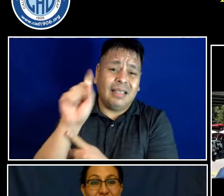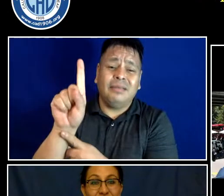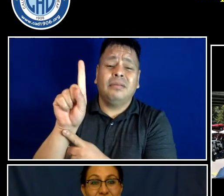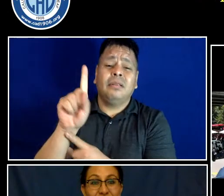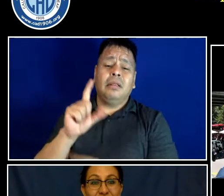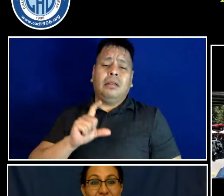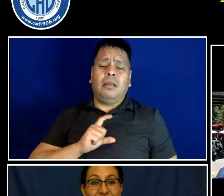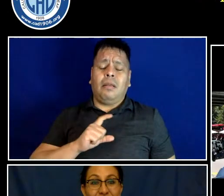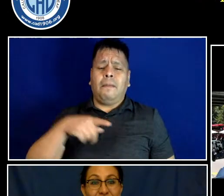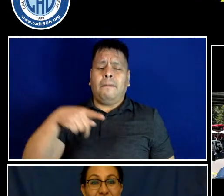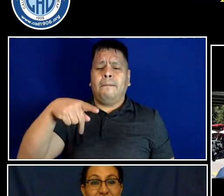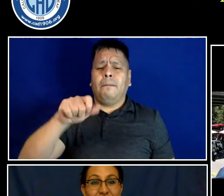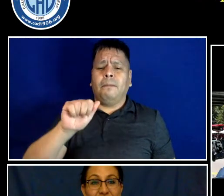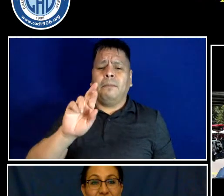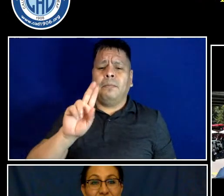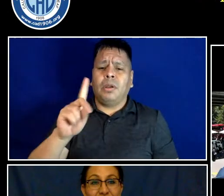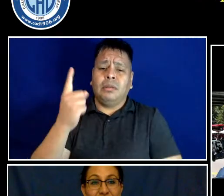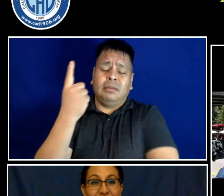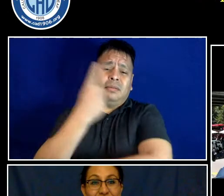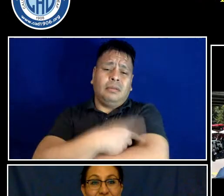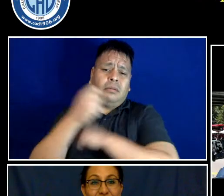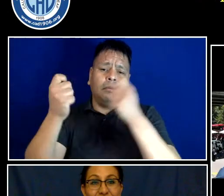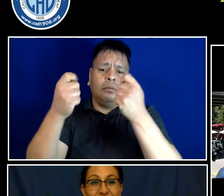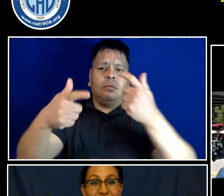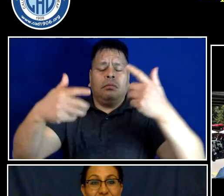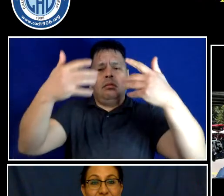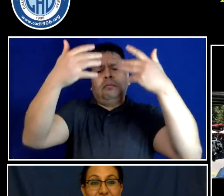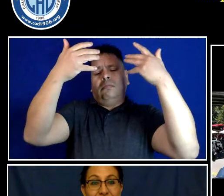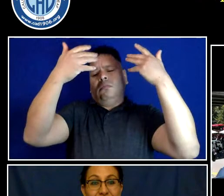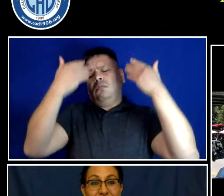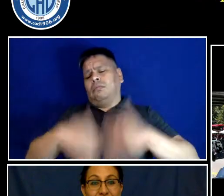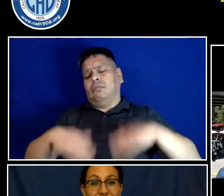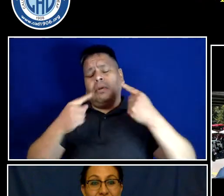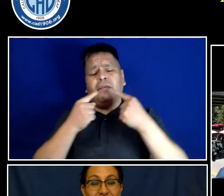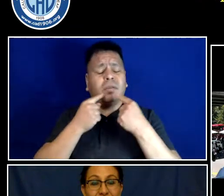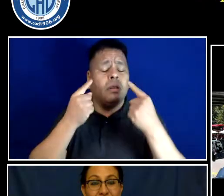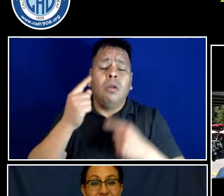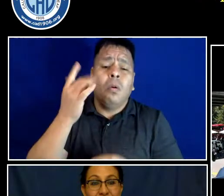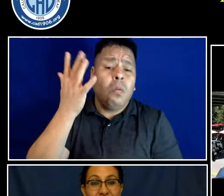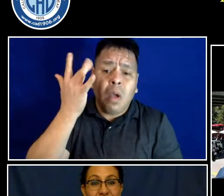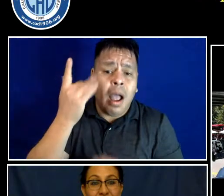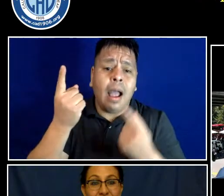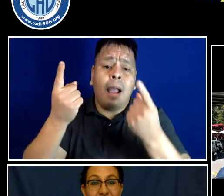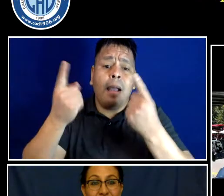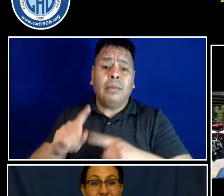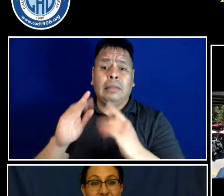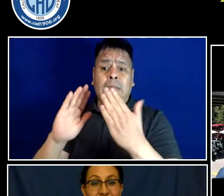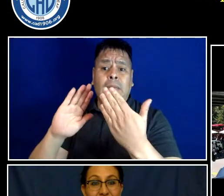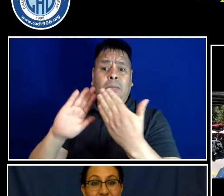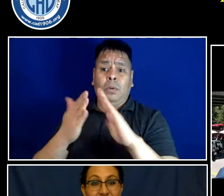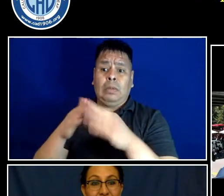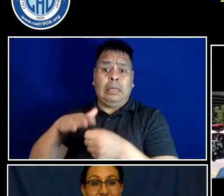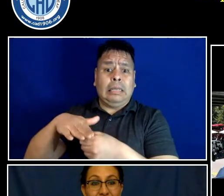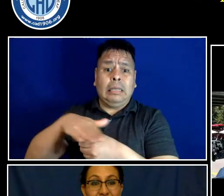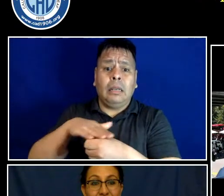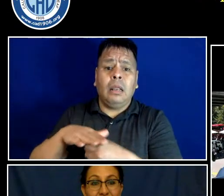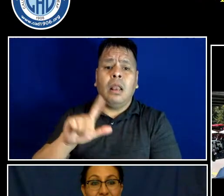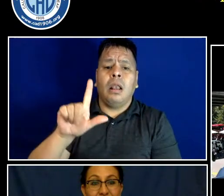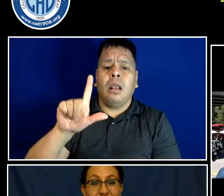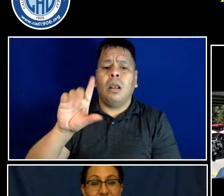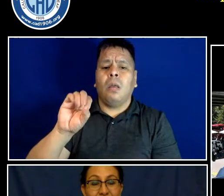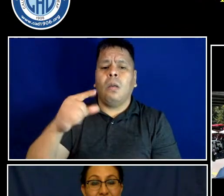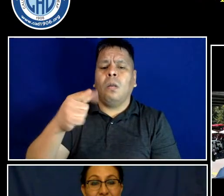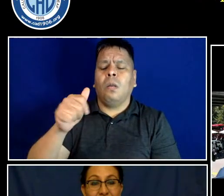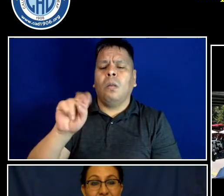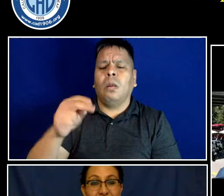example, my family celebrates in San Diego at Chicano Park, at the Chicano Park Day celebration, which is